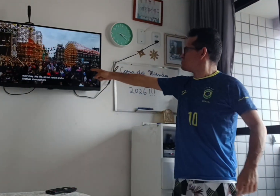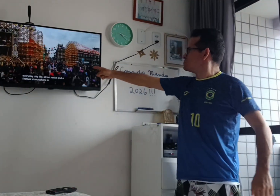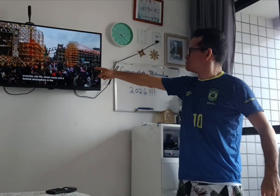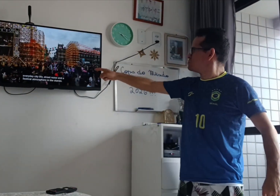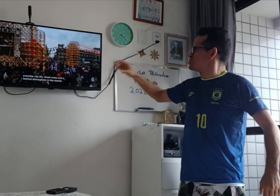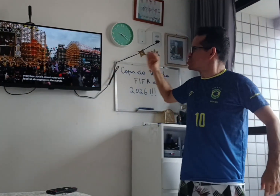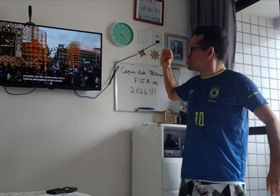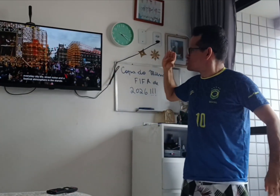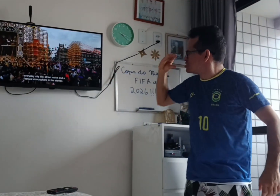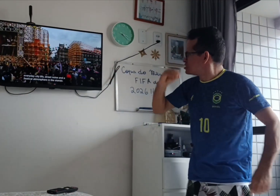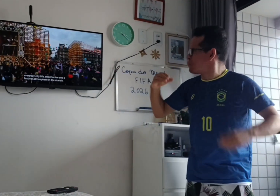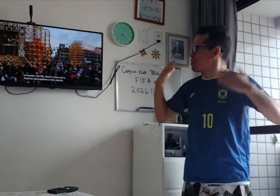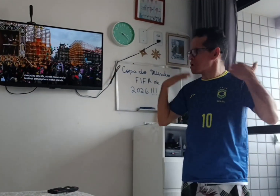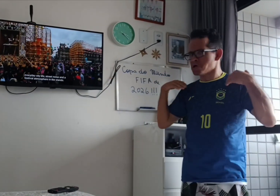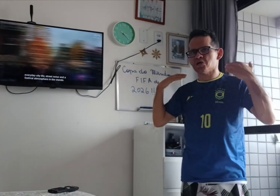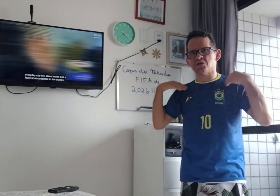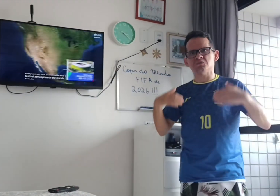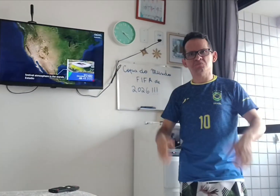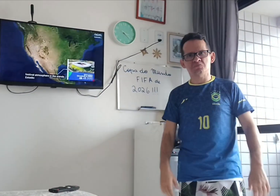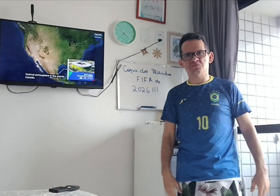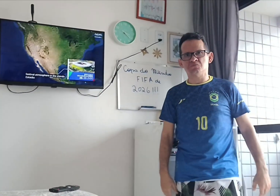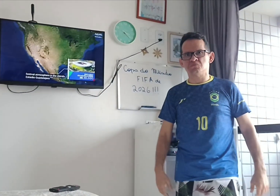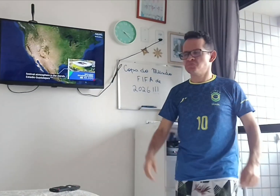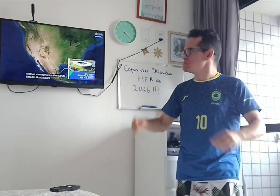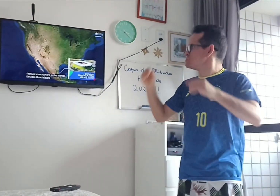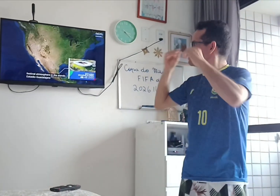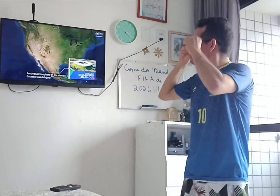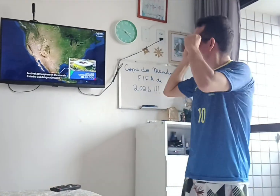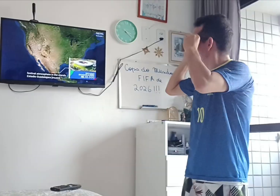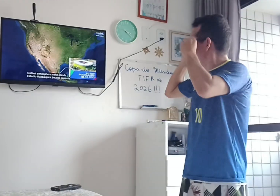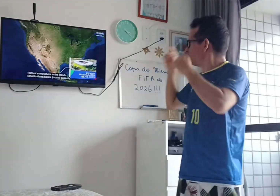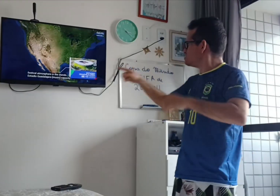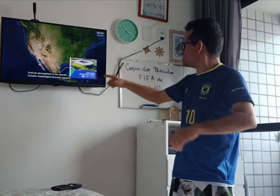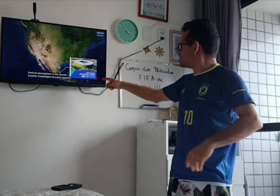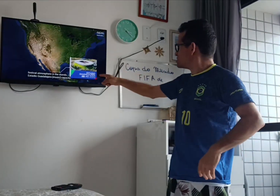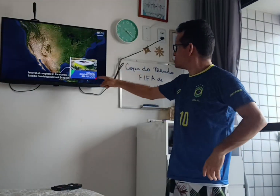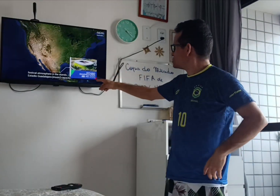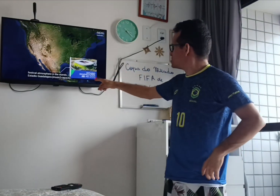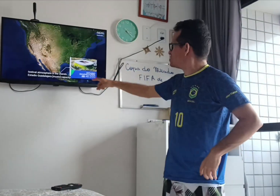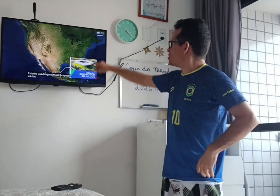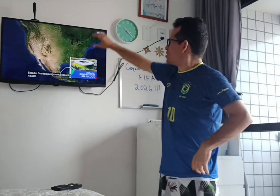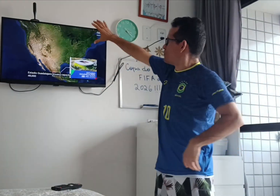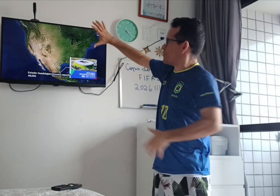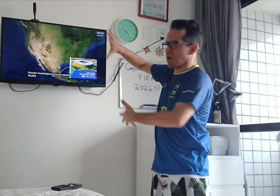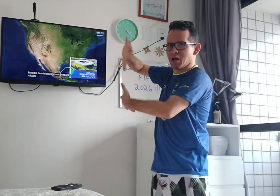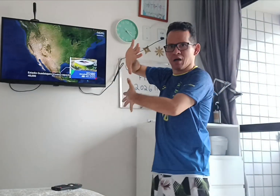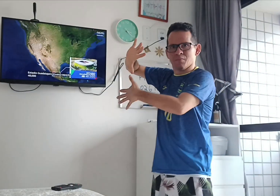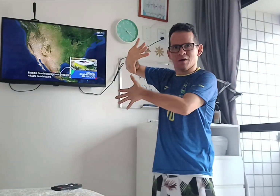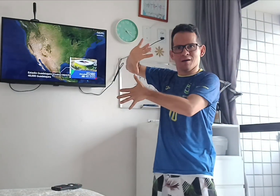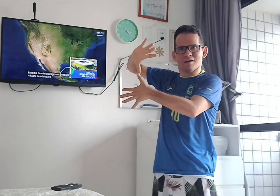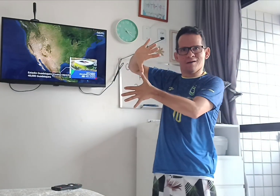in the stands. Estadio Guadalajara, capacity 48,000.